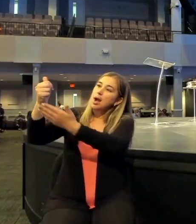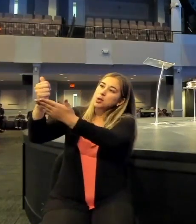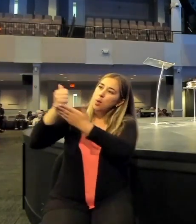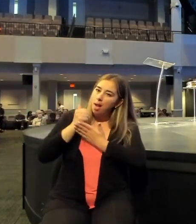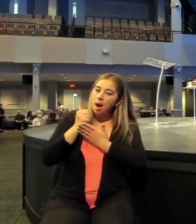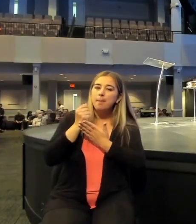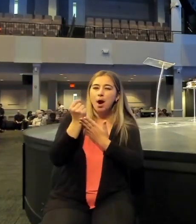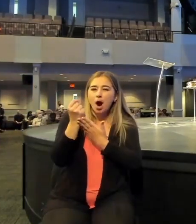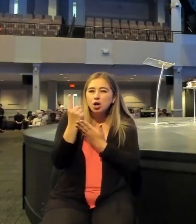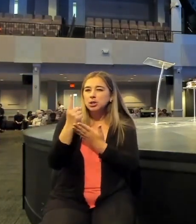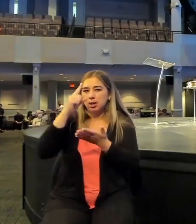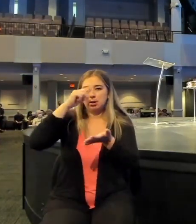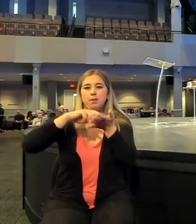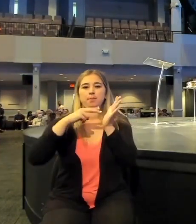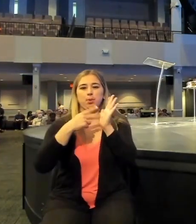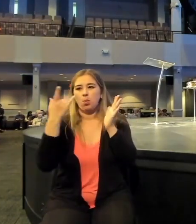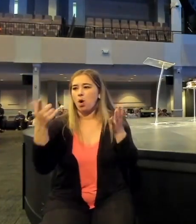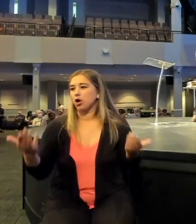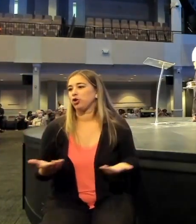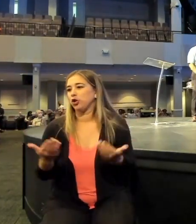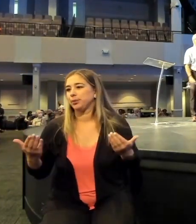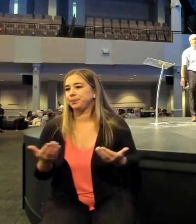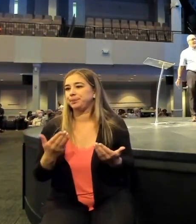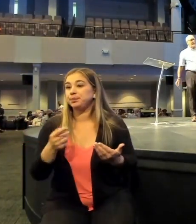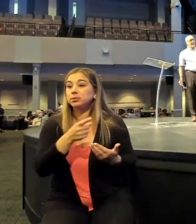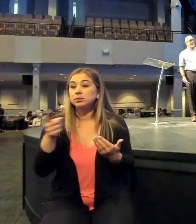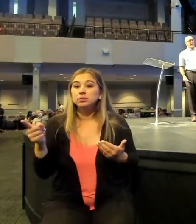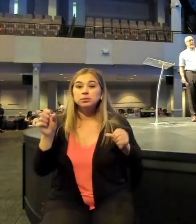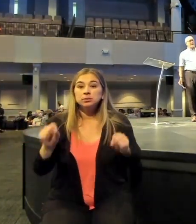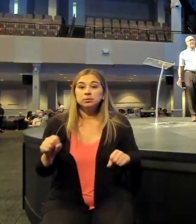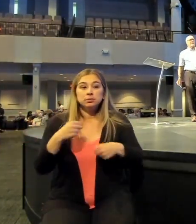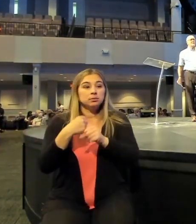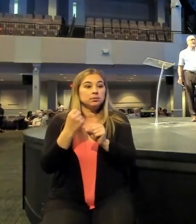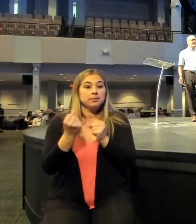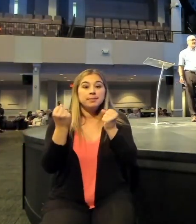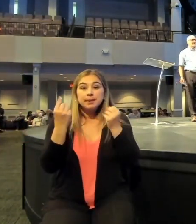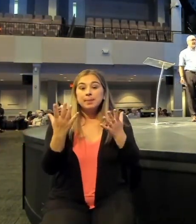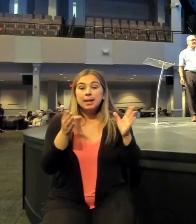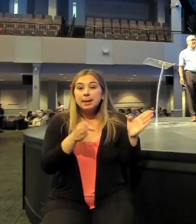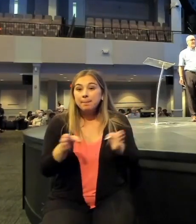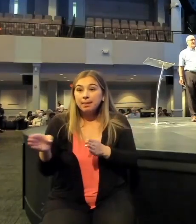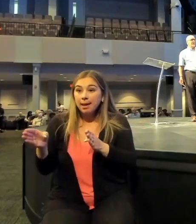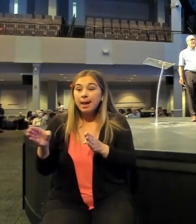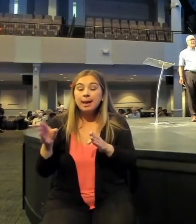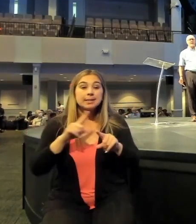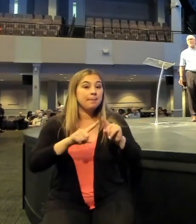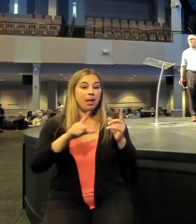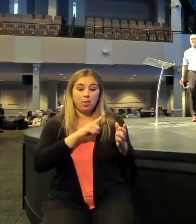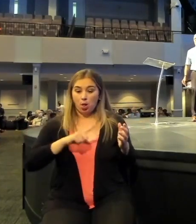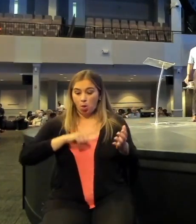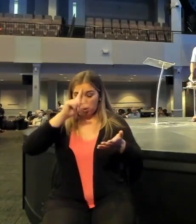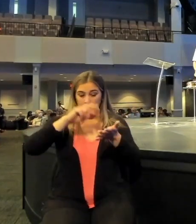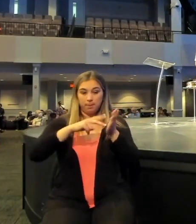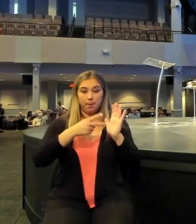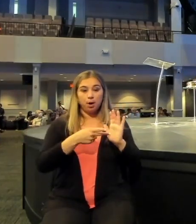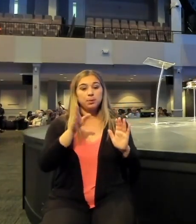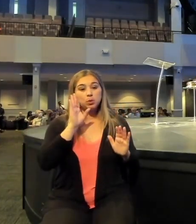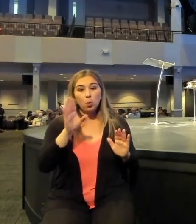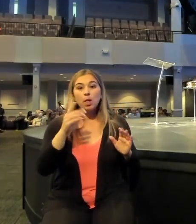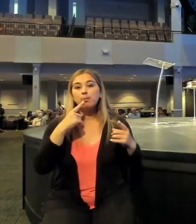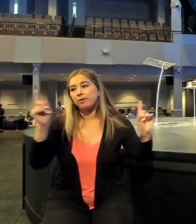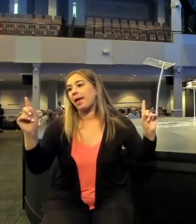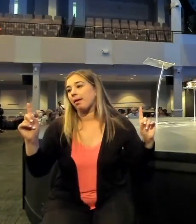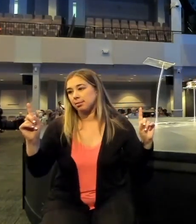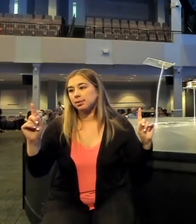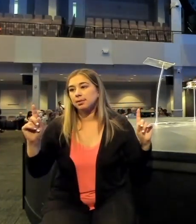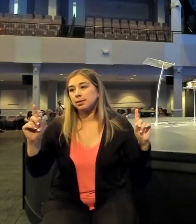to understand why you're here. You can make many plans, Proverbs 19 says, but the Lord's purpose will do what?